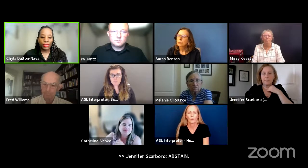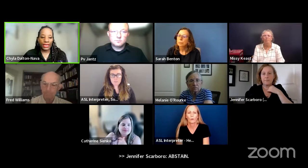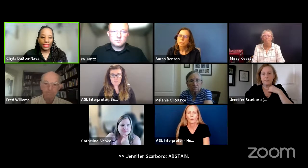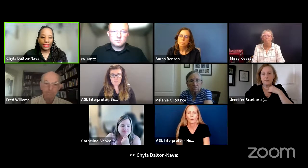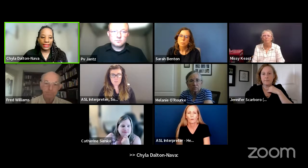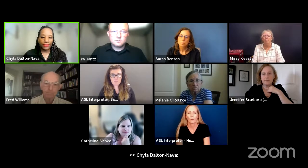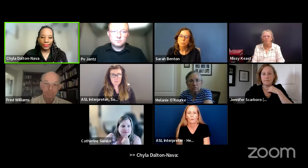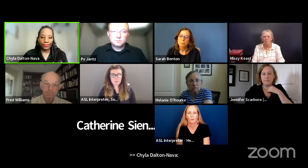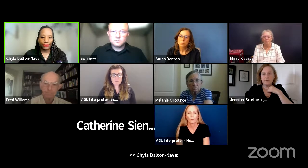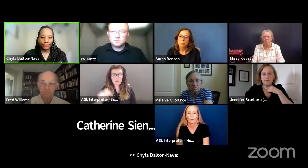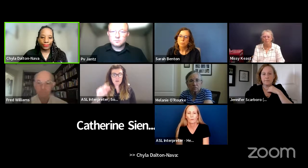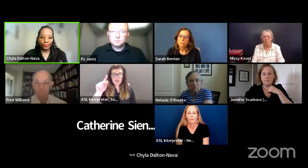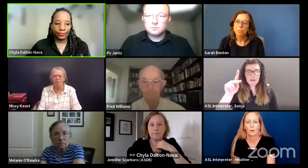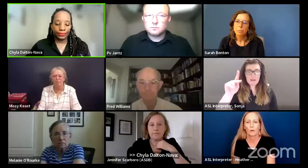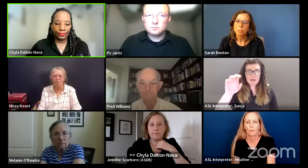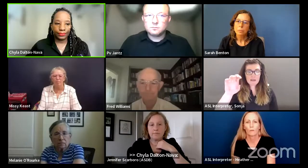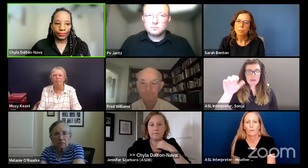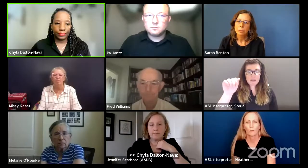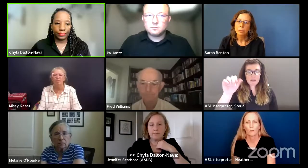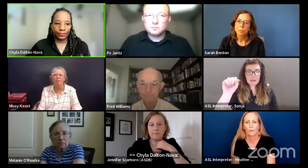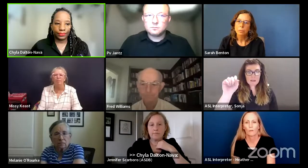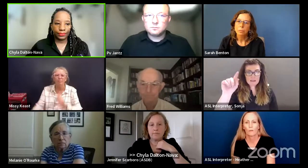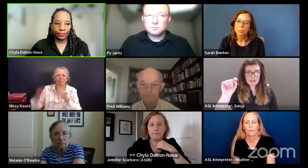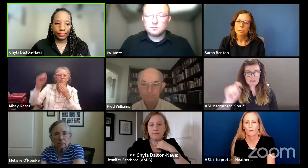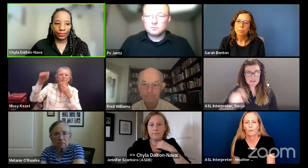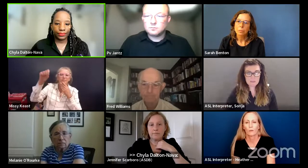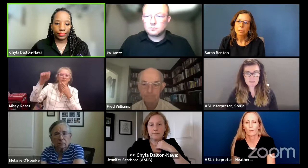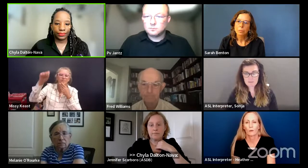And Commissioner Keast.